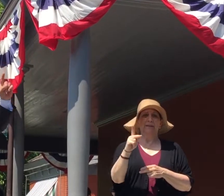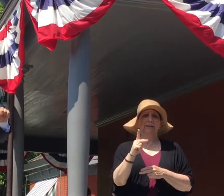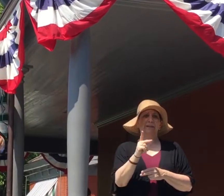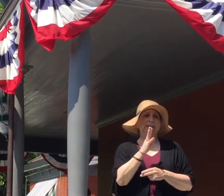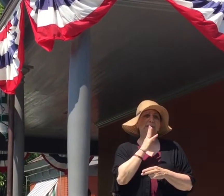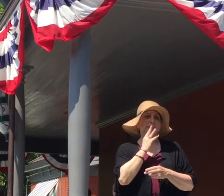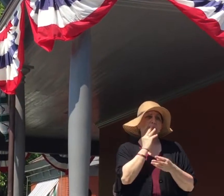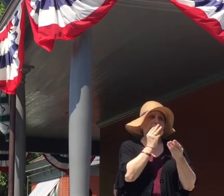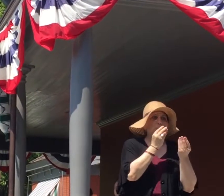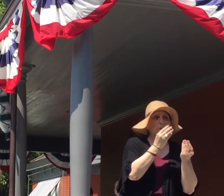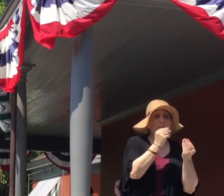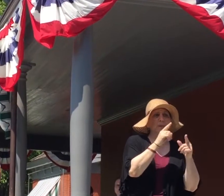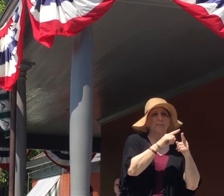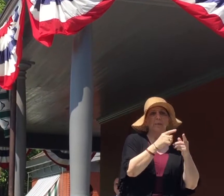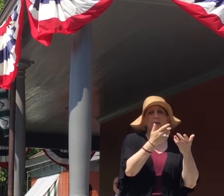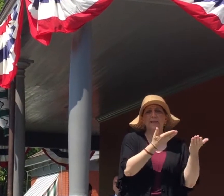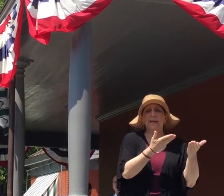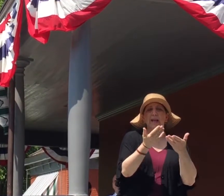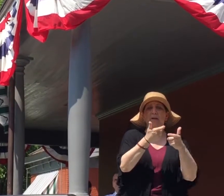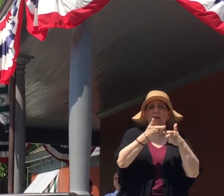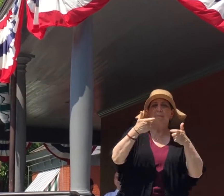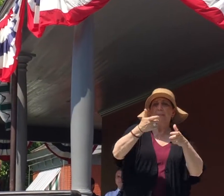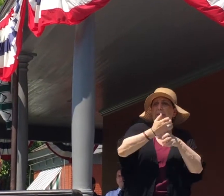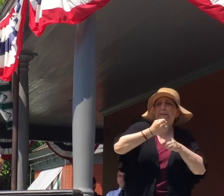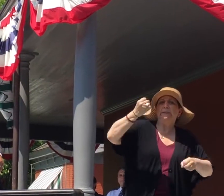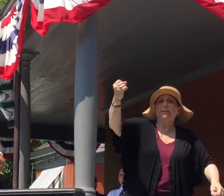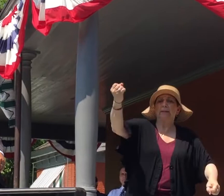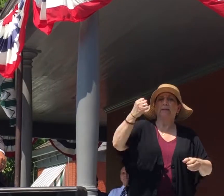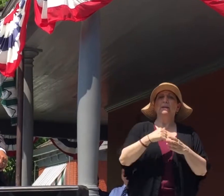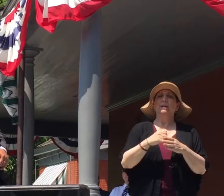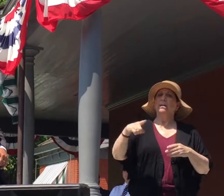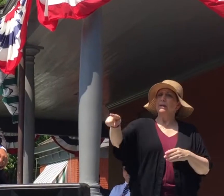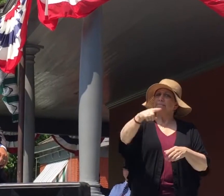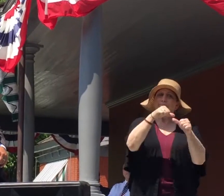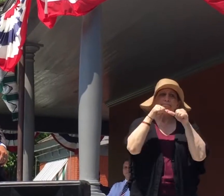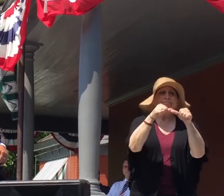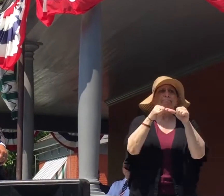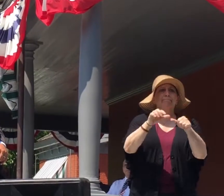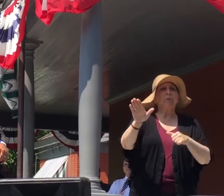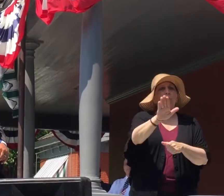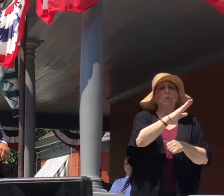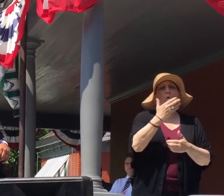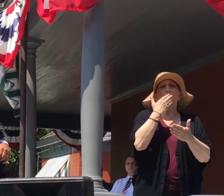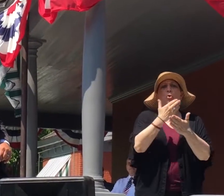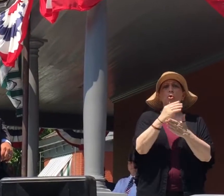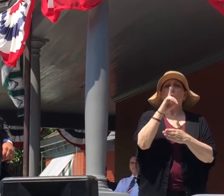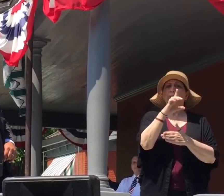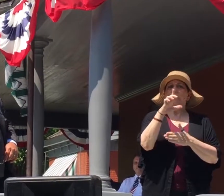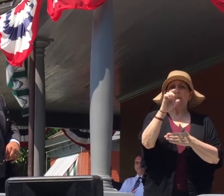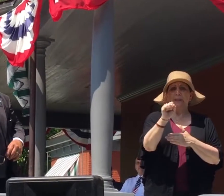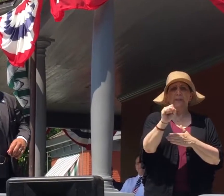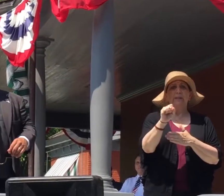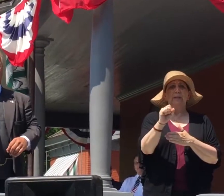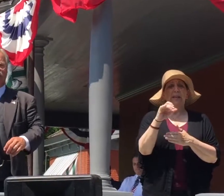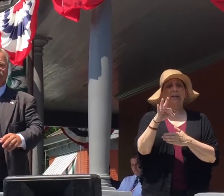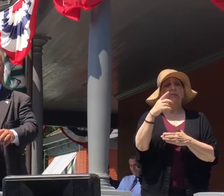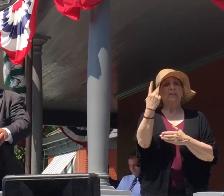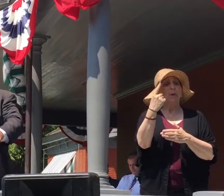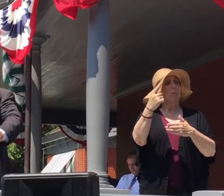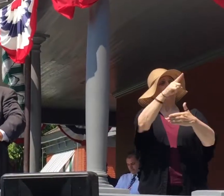a big stick, you will go far." Well, good citizens, persist in your good deeds, and when you are criticized, take heart and